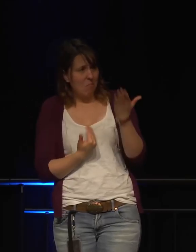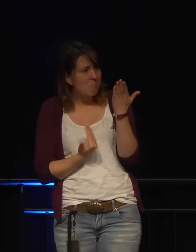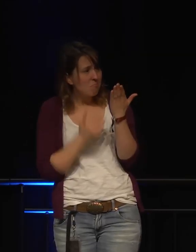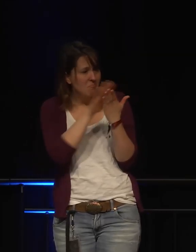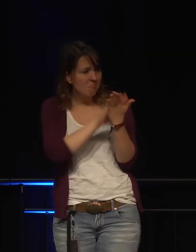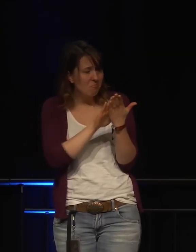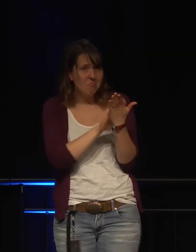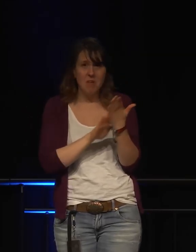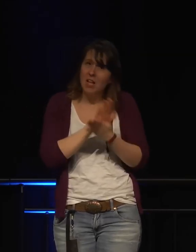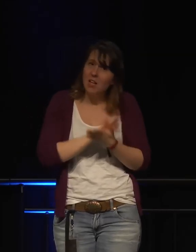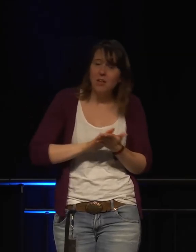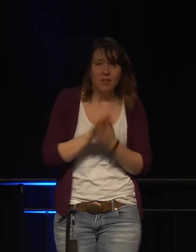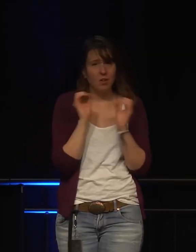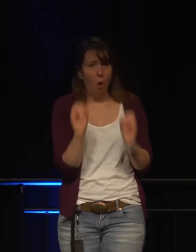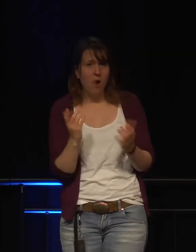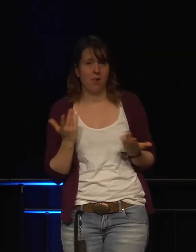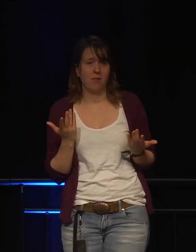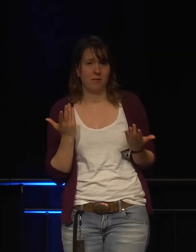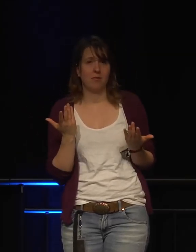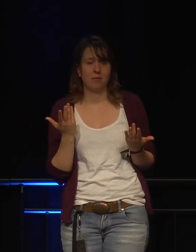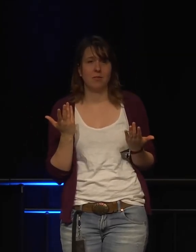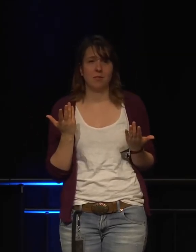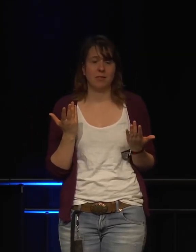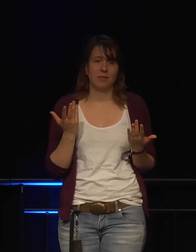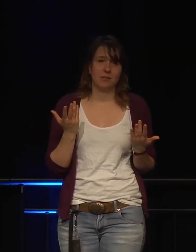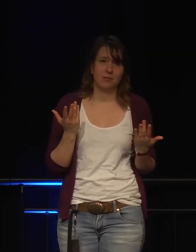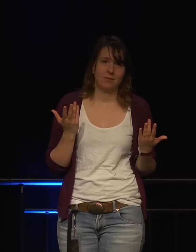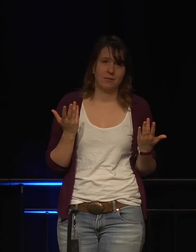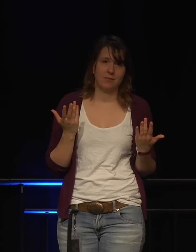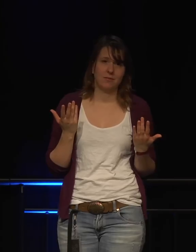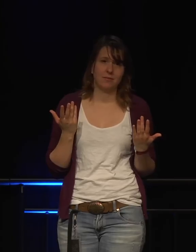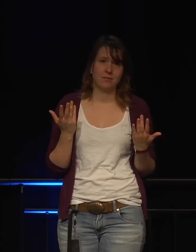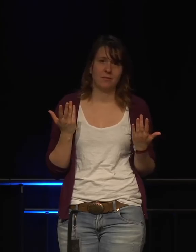talking about here is regulation.